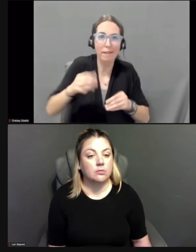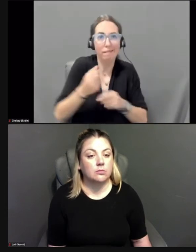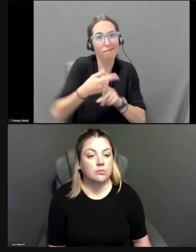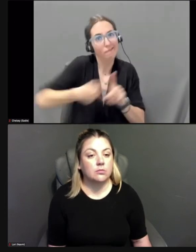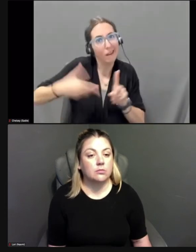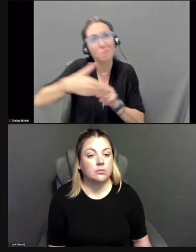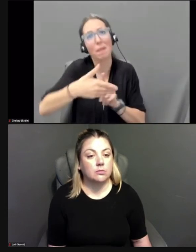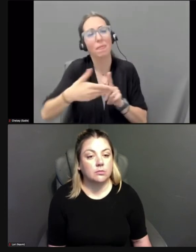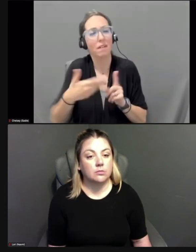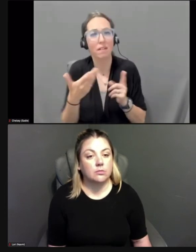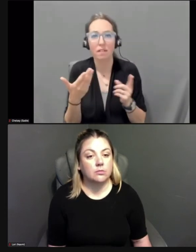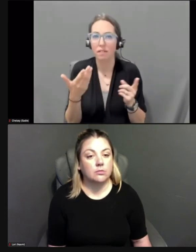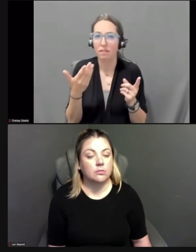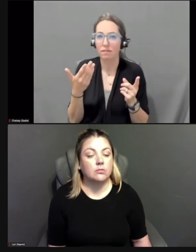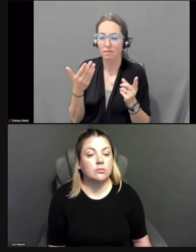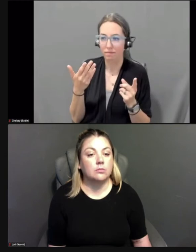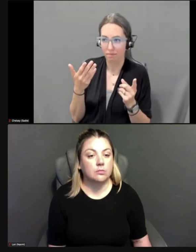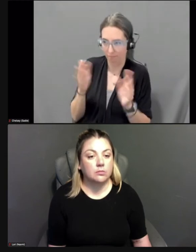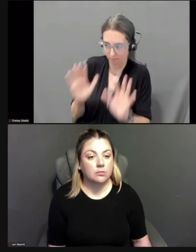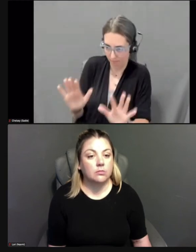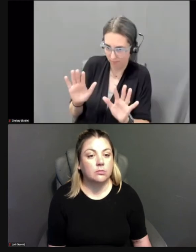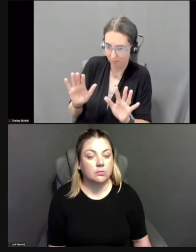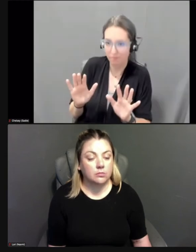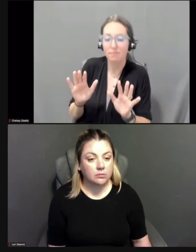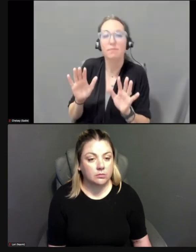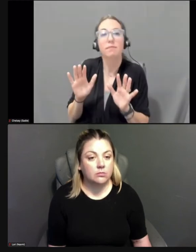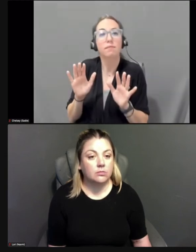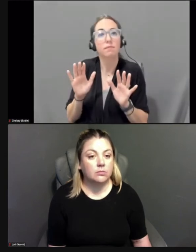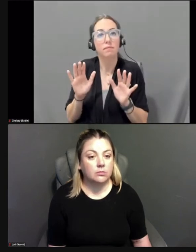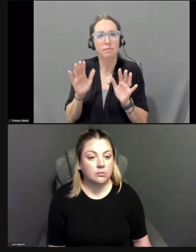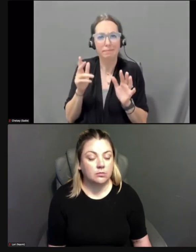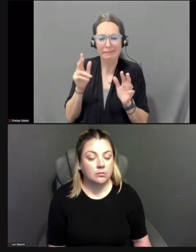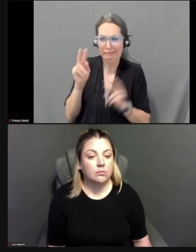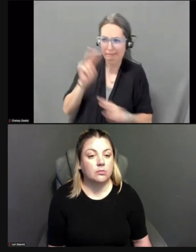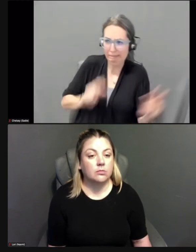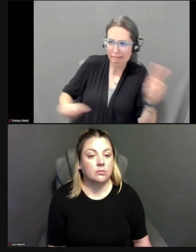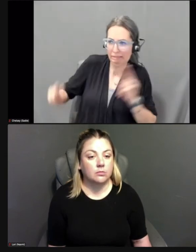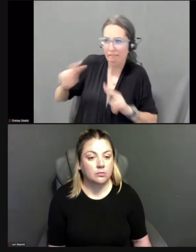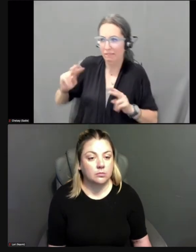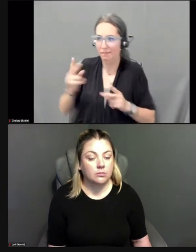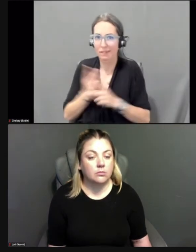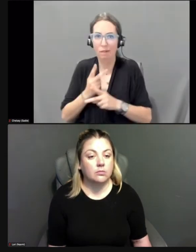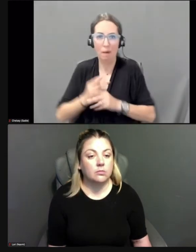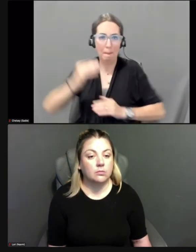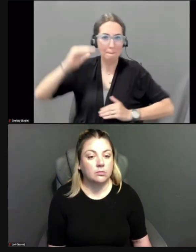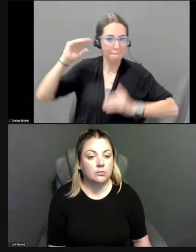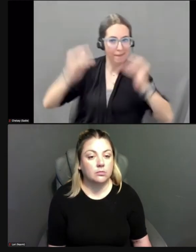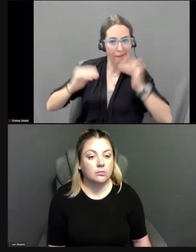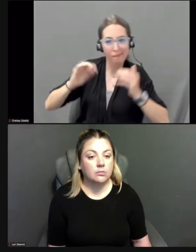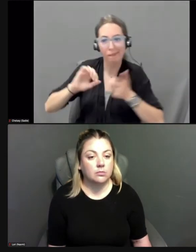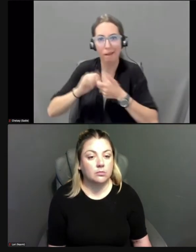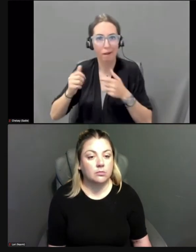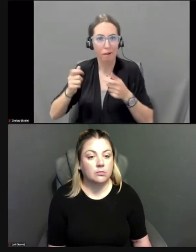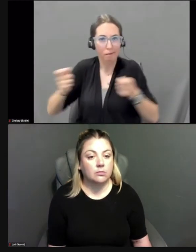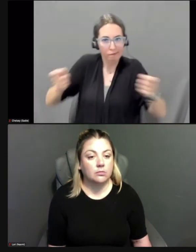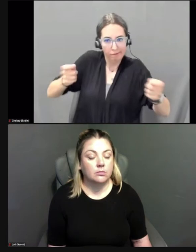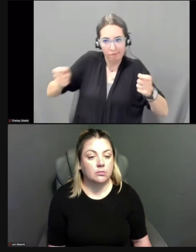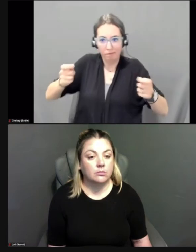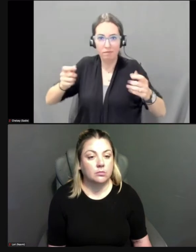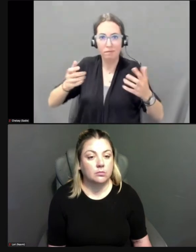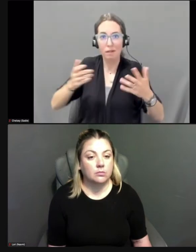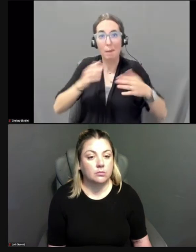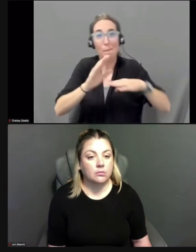good balance of having to take all of that in, like what's going on like around in the